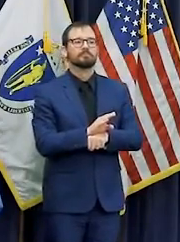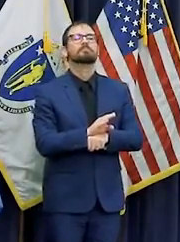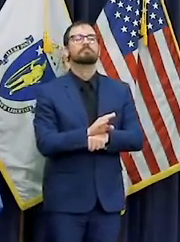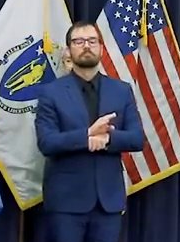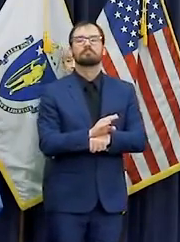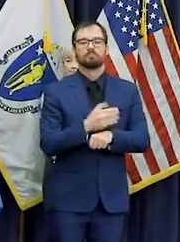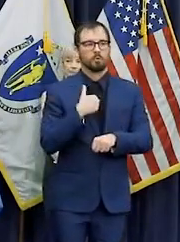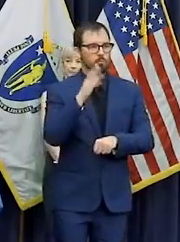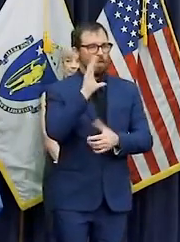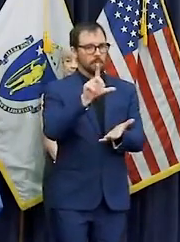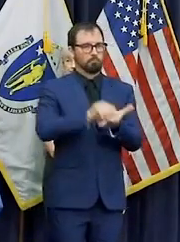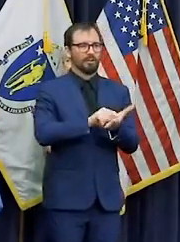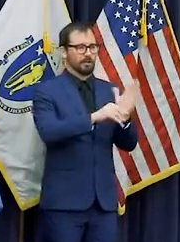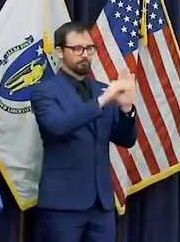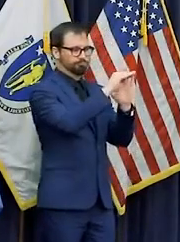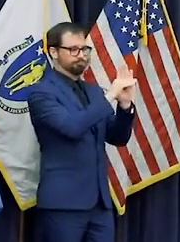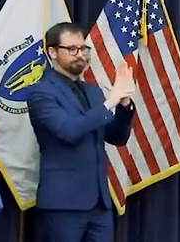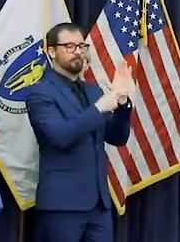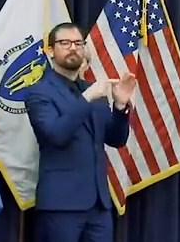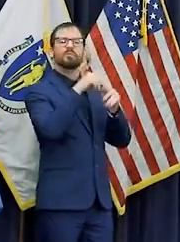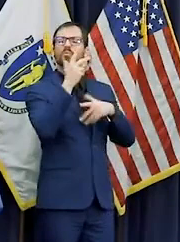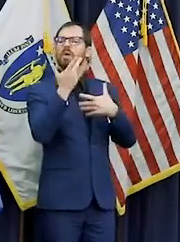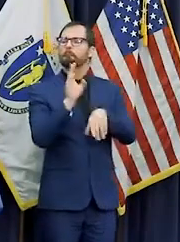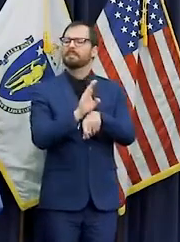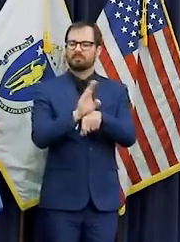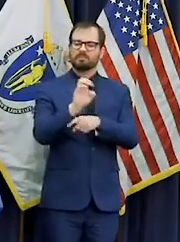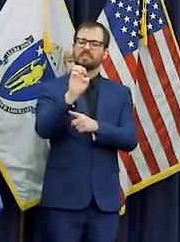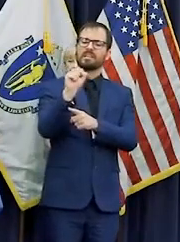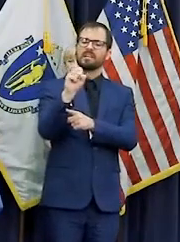battle COVID-19. Go to